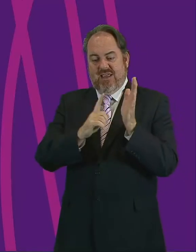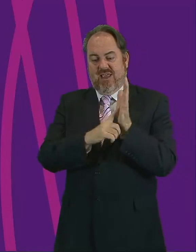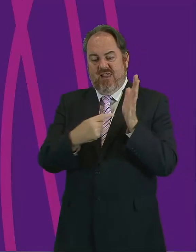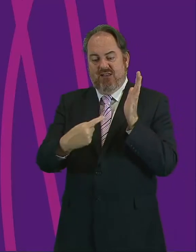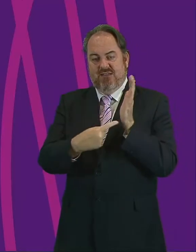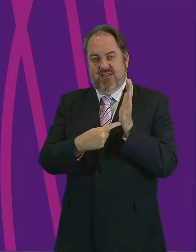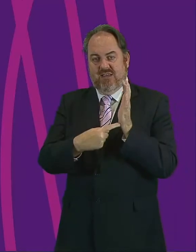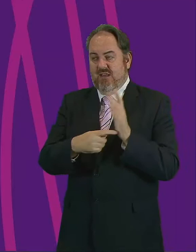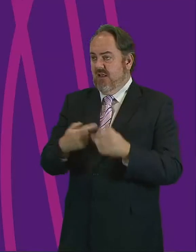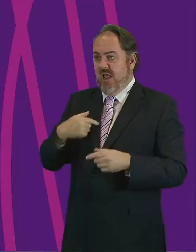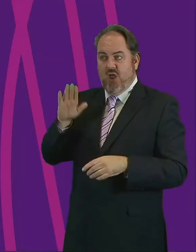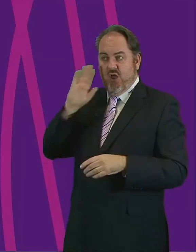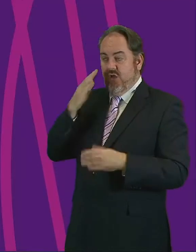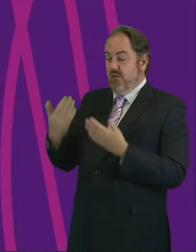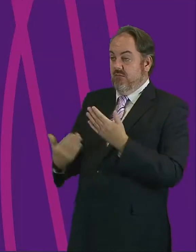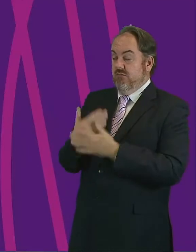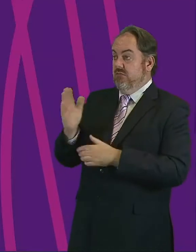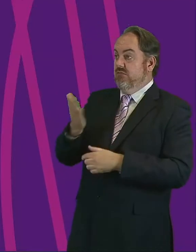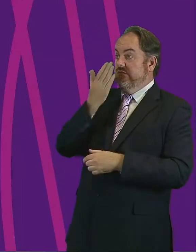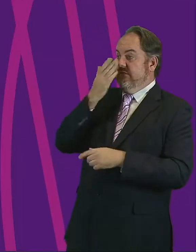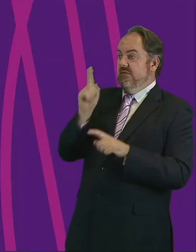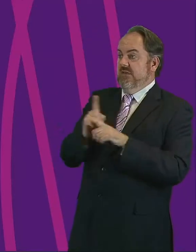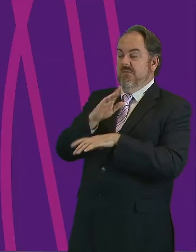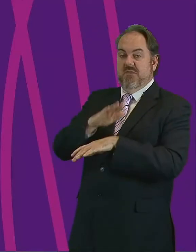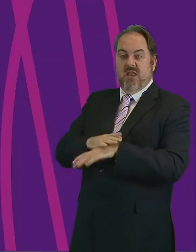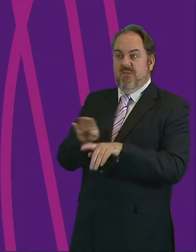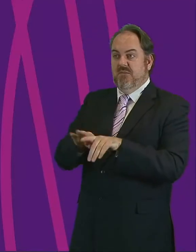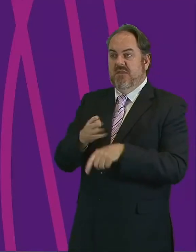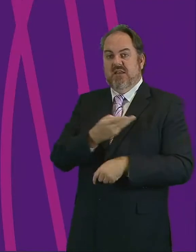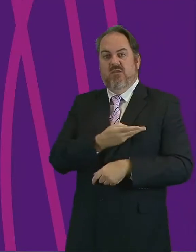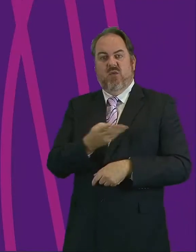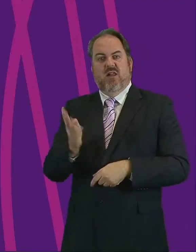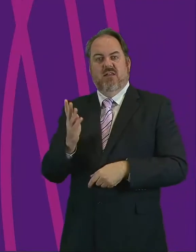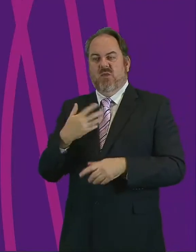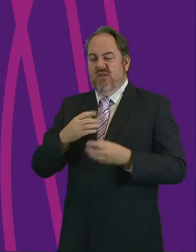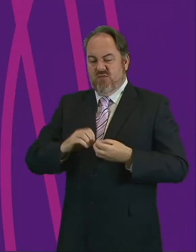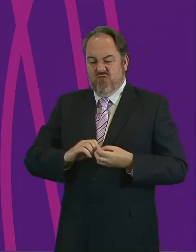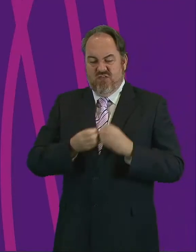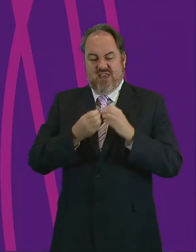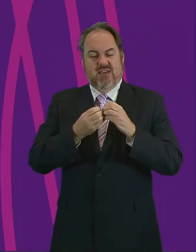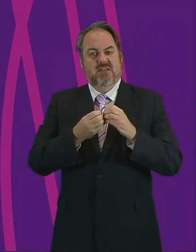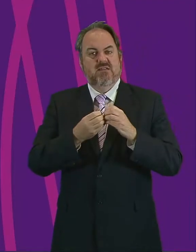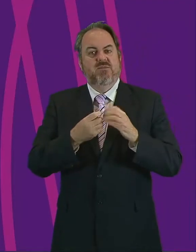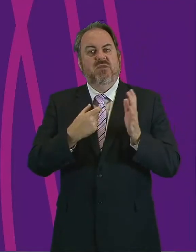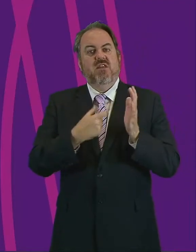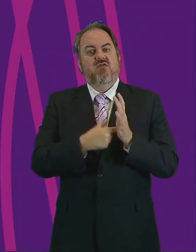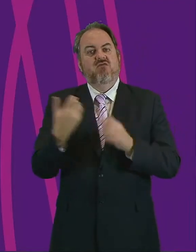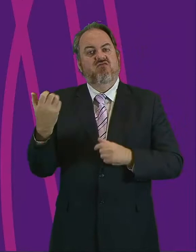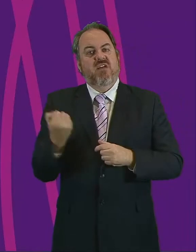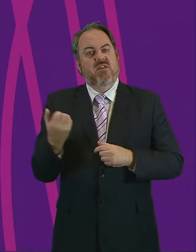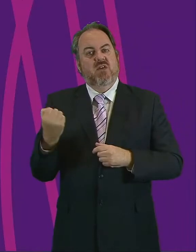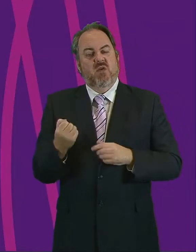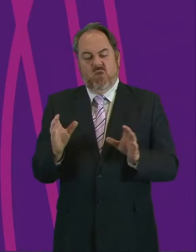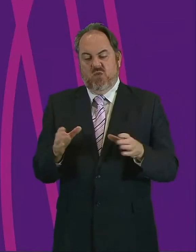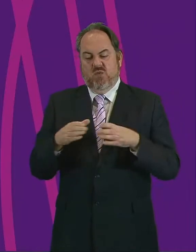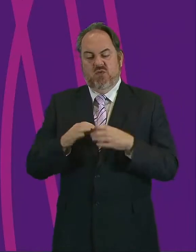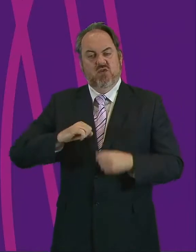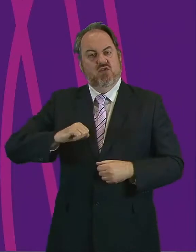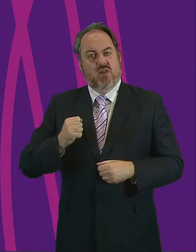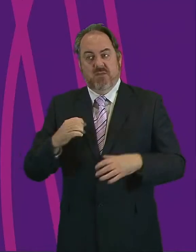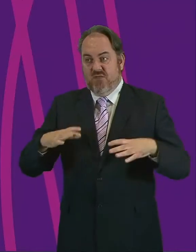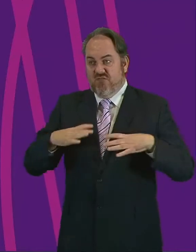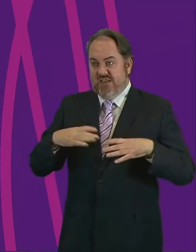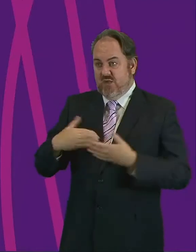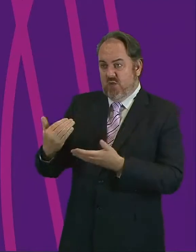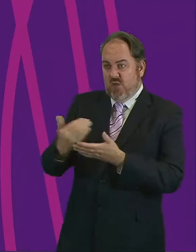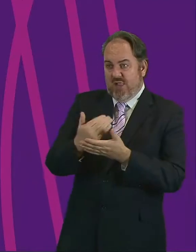did. And having made clear that time is required to prepare legislation and for Revenue Scotland to be ready to collect and manage the tax, we will